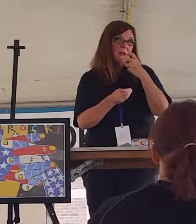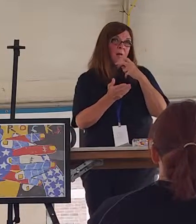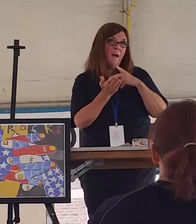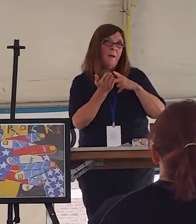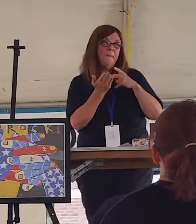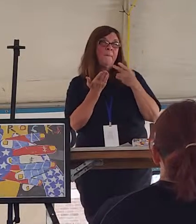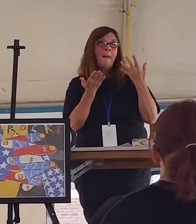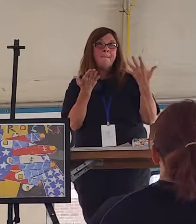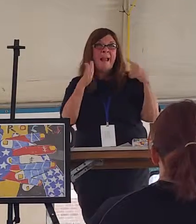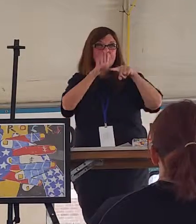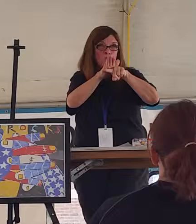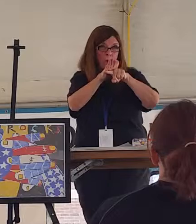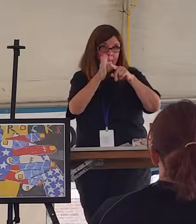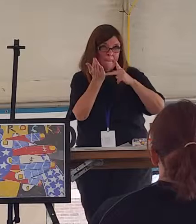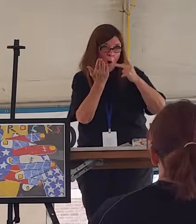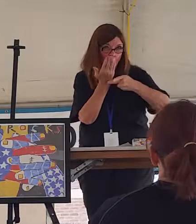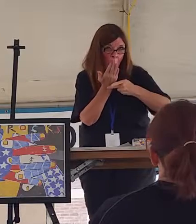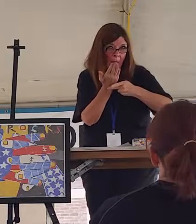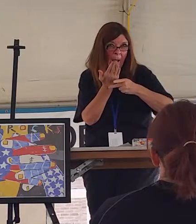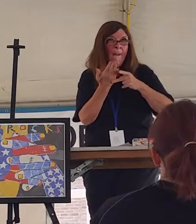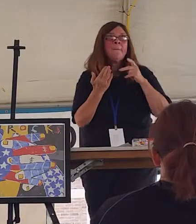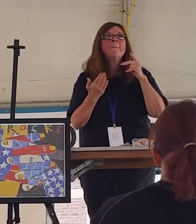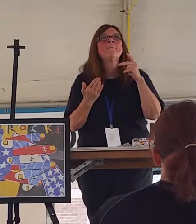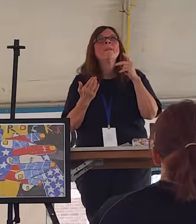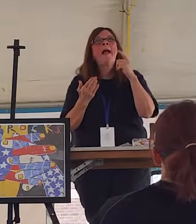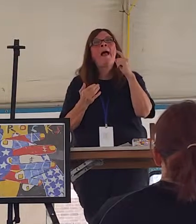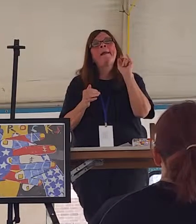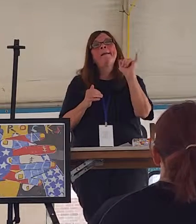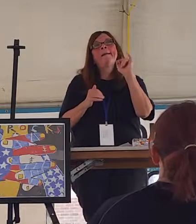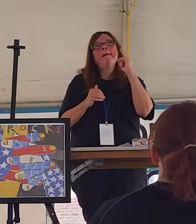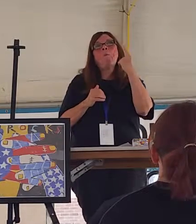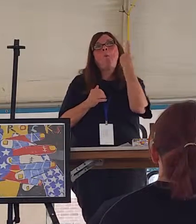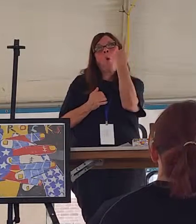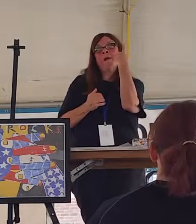before they were forced to try to learn to be oral and speak,